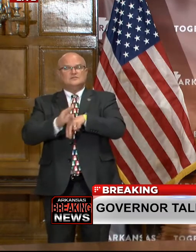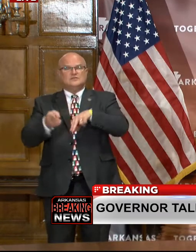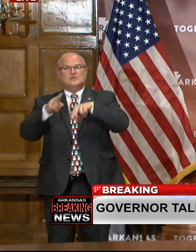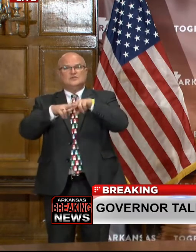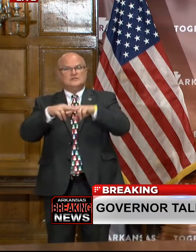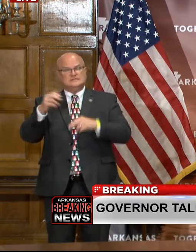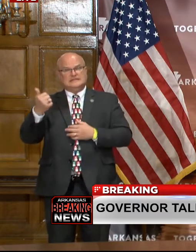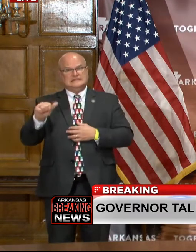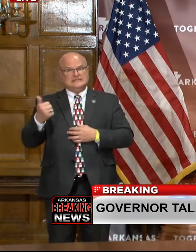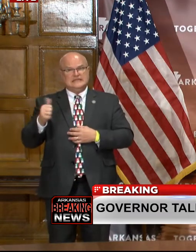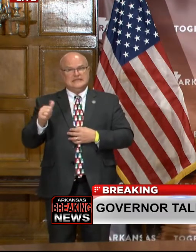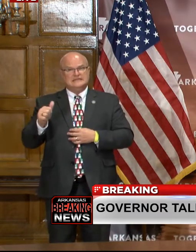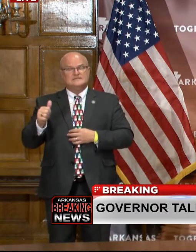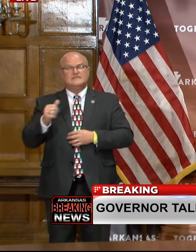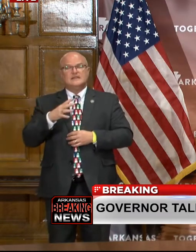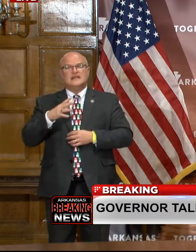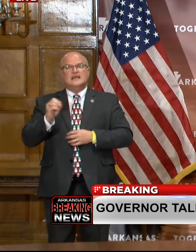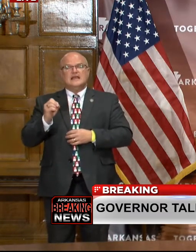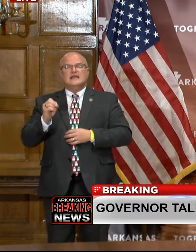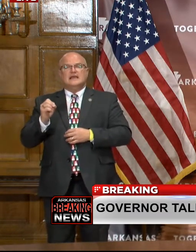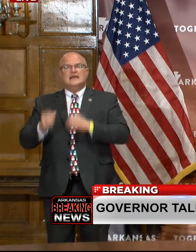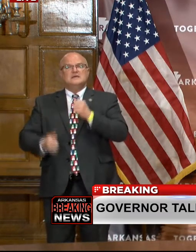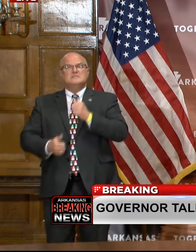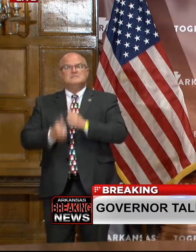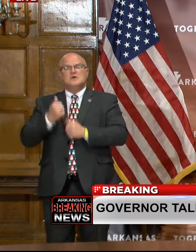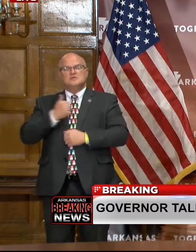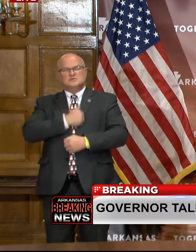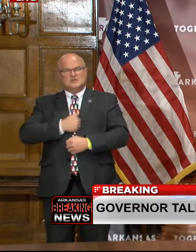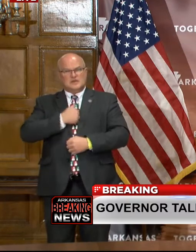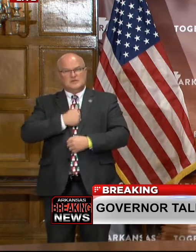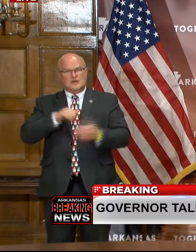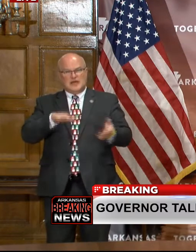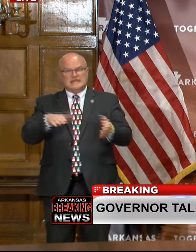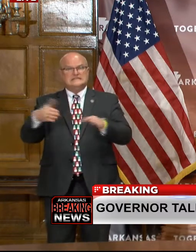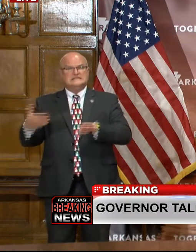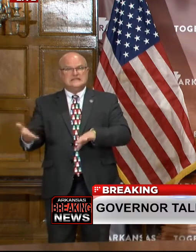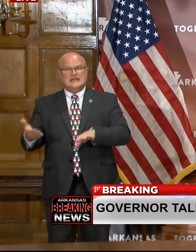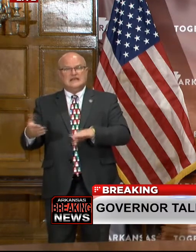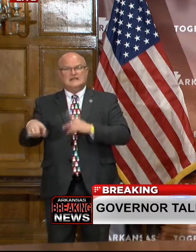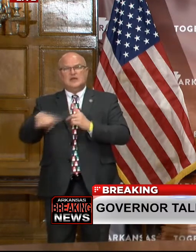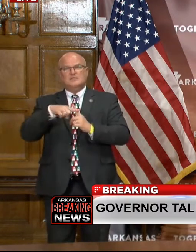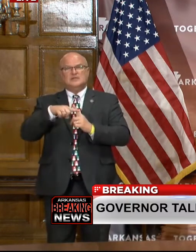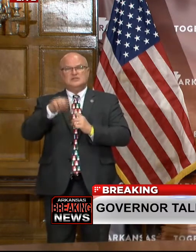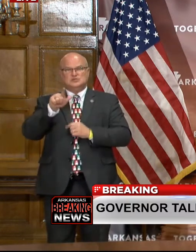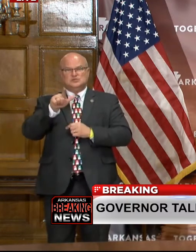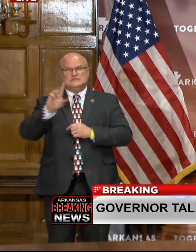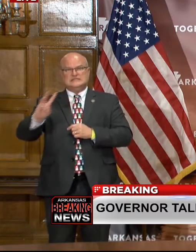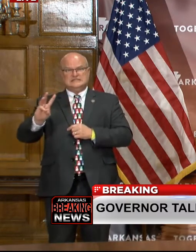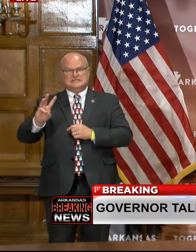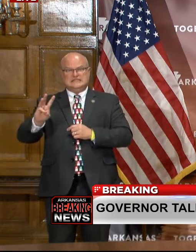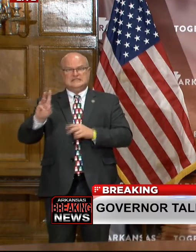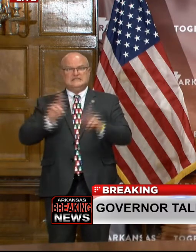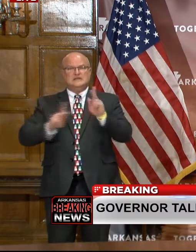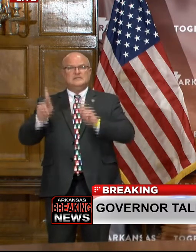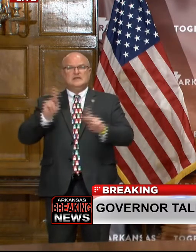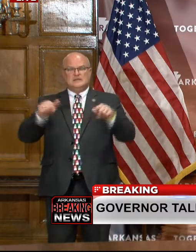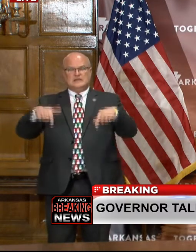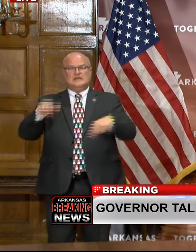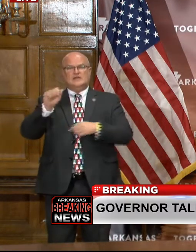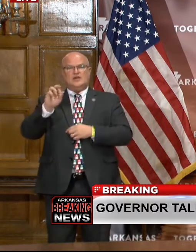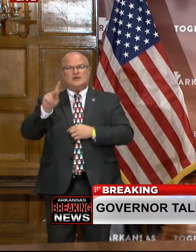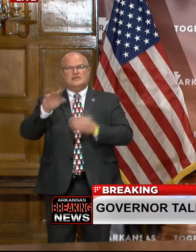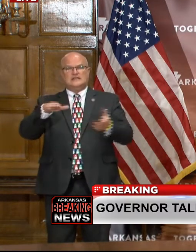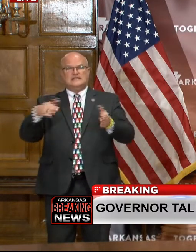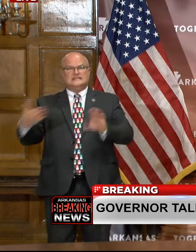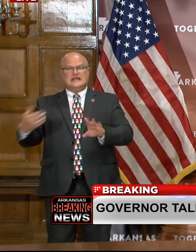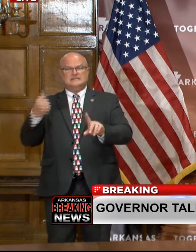by 10, and most regrettably, our deaths are plus 26 of Arkansans that have